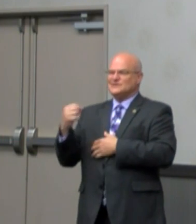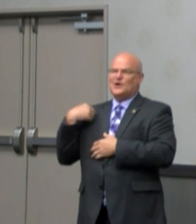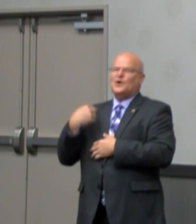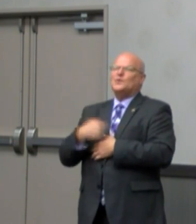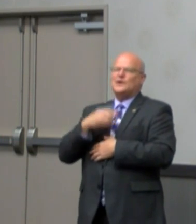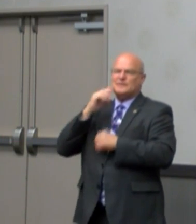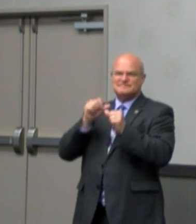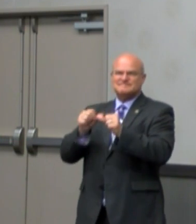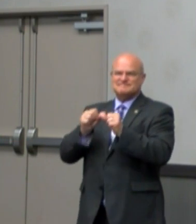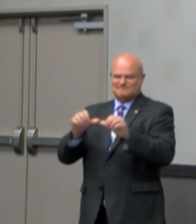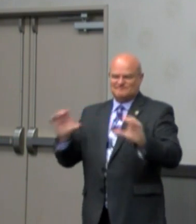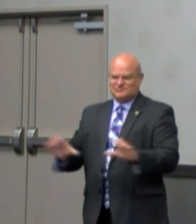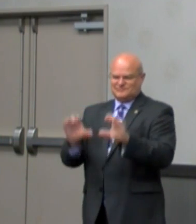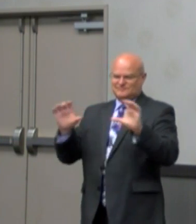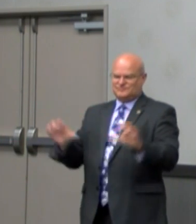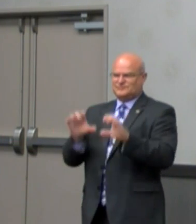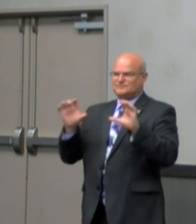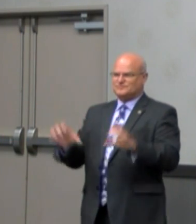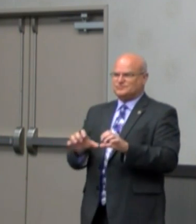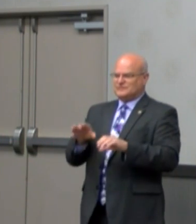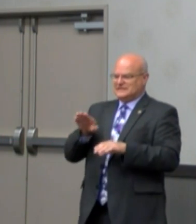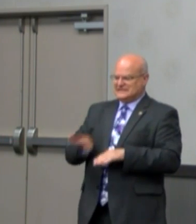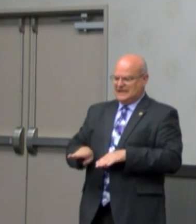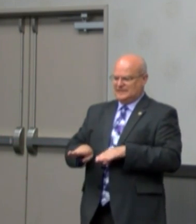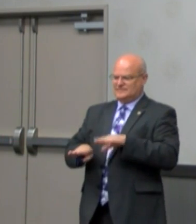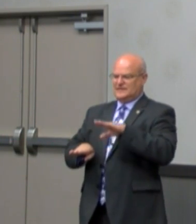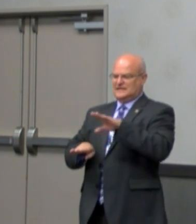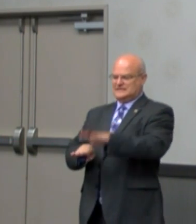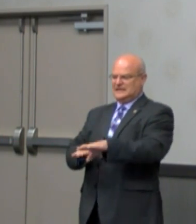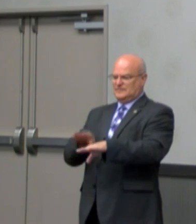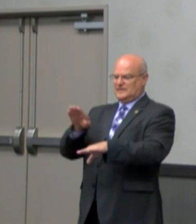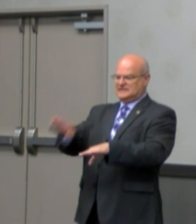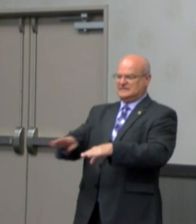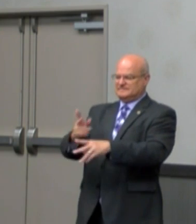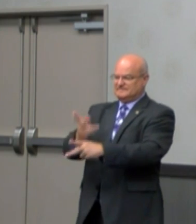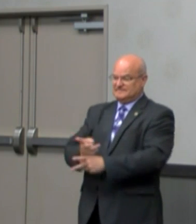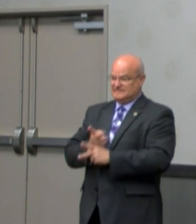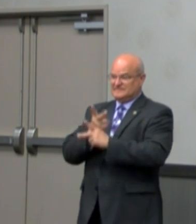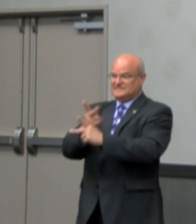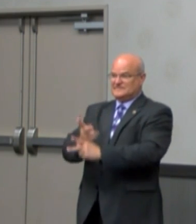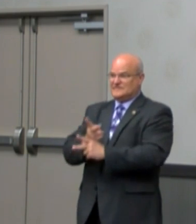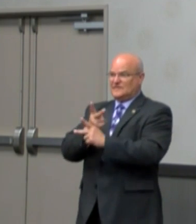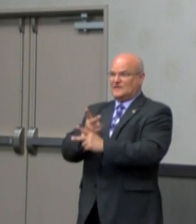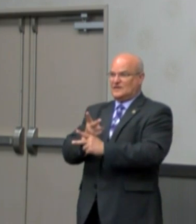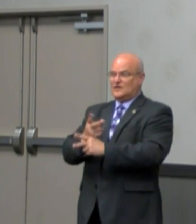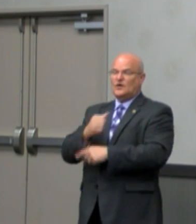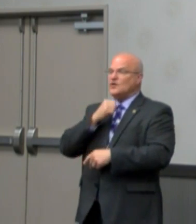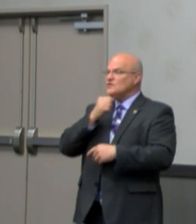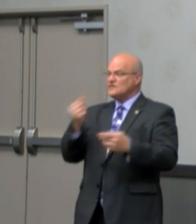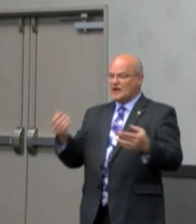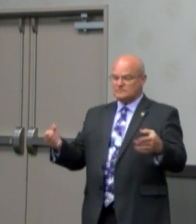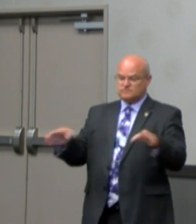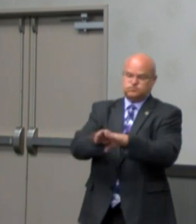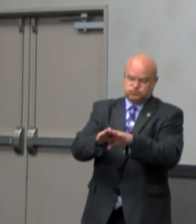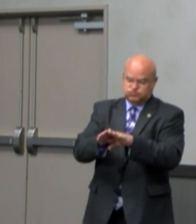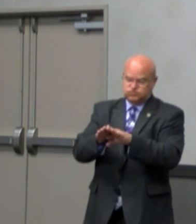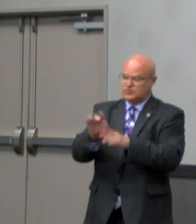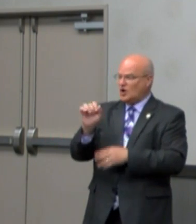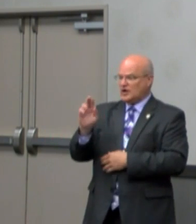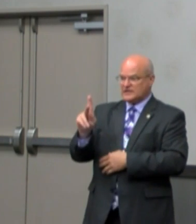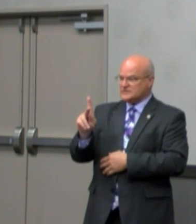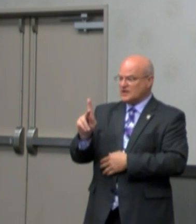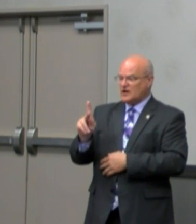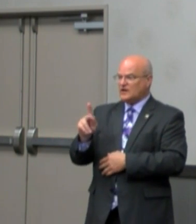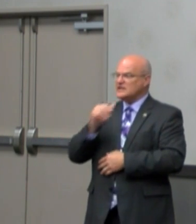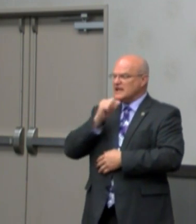going to continue to do that step by step, carefully, as we haven't shut down our economy in Arkansas. We didn't